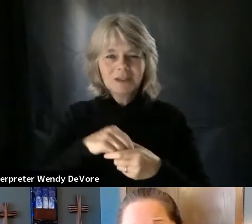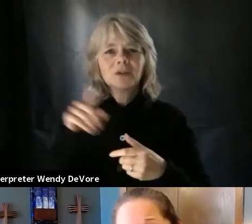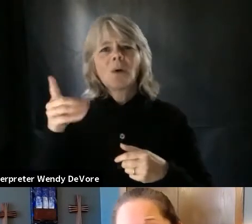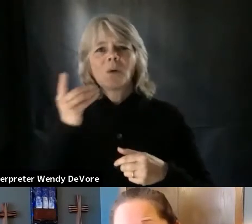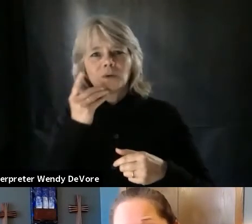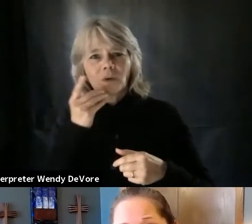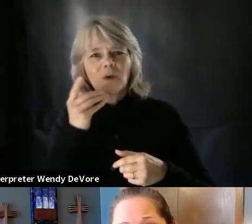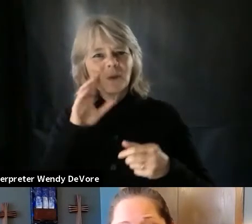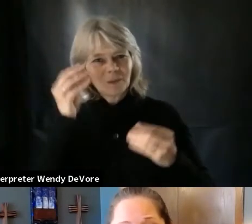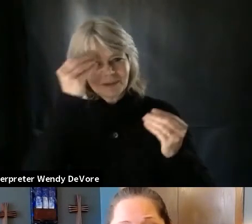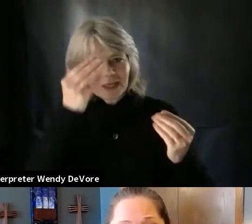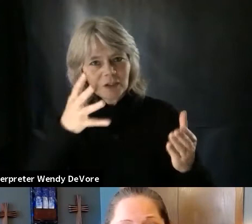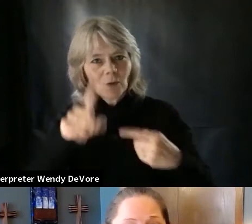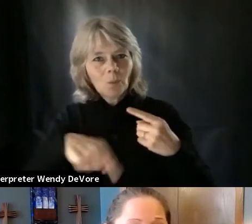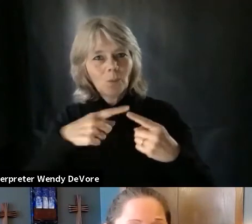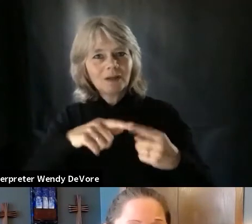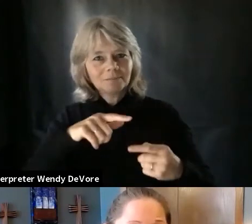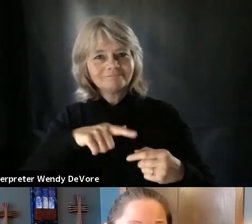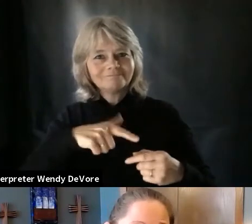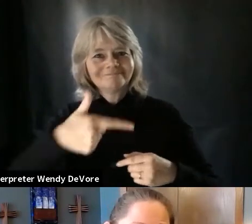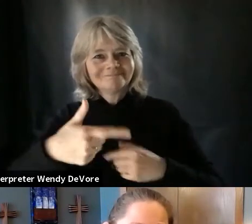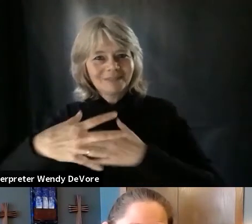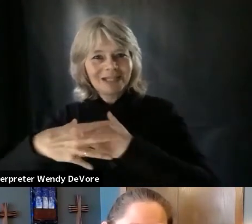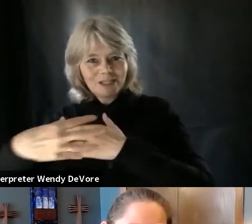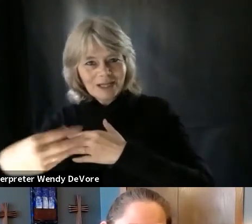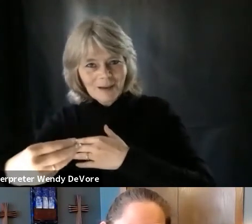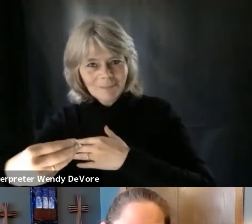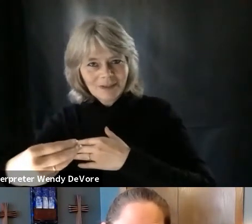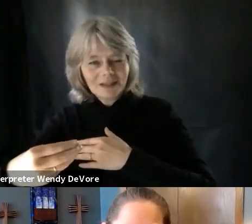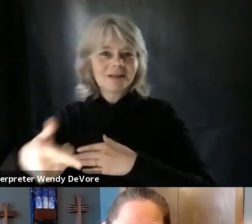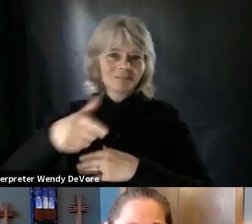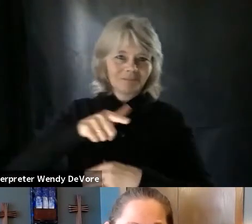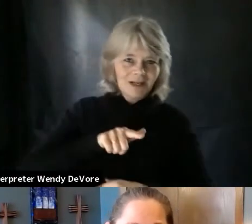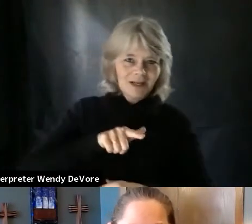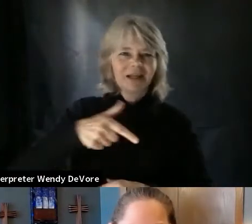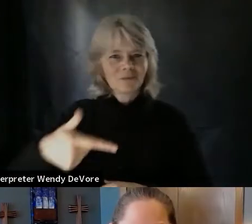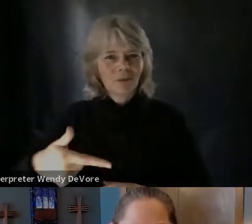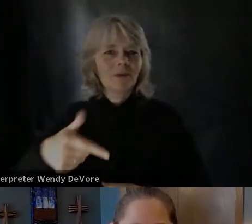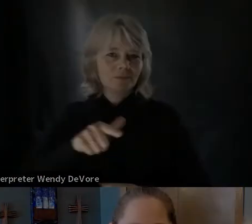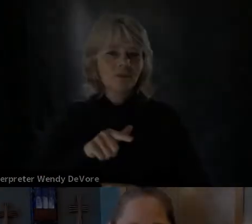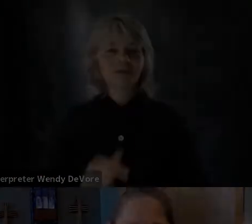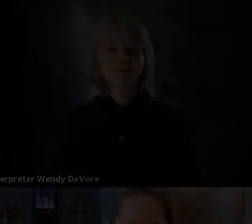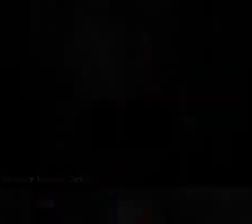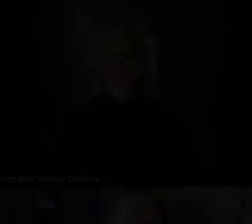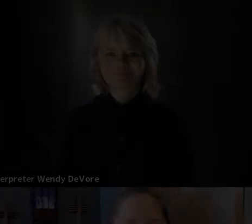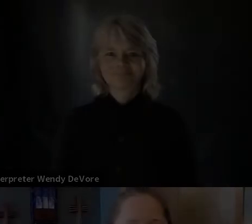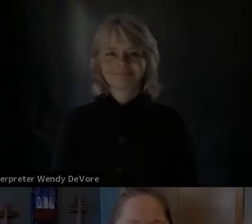the congregation to join in, and then we all can participate in that.